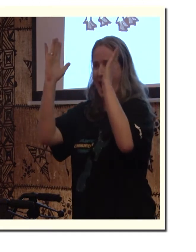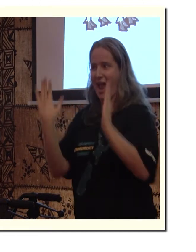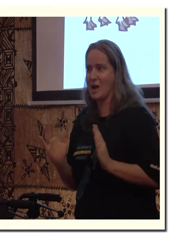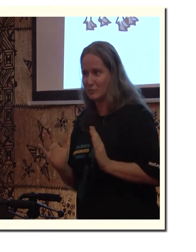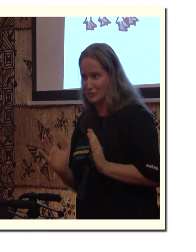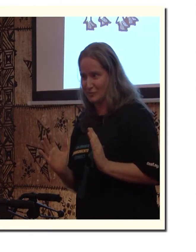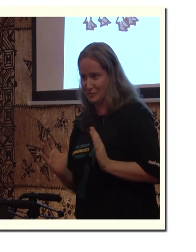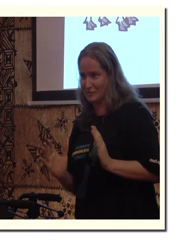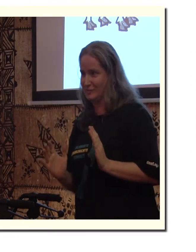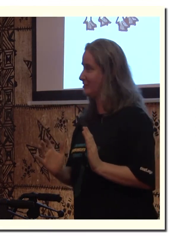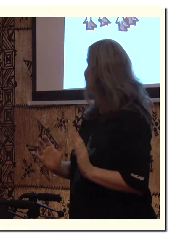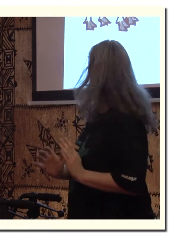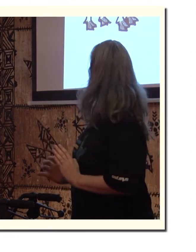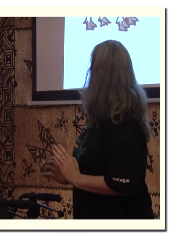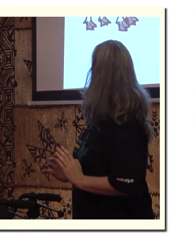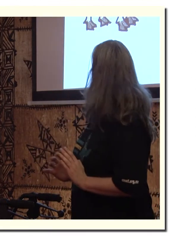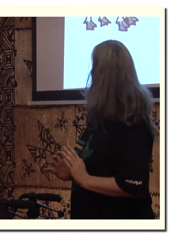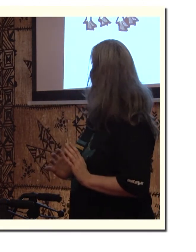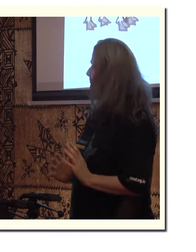H house,